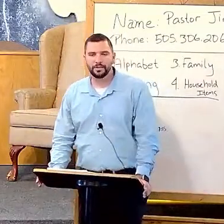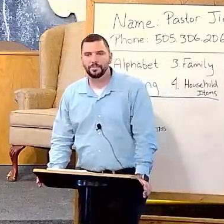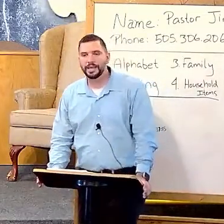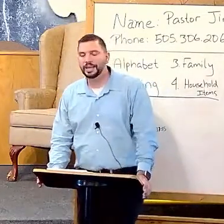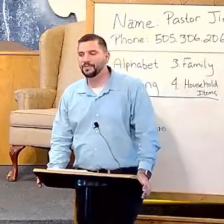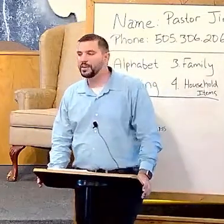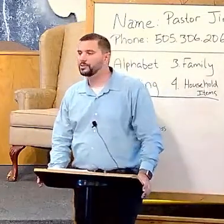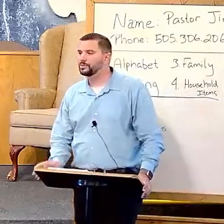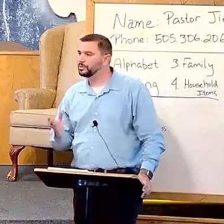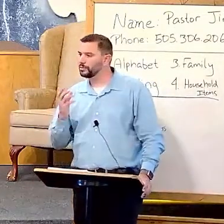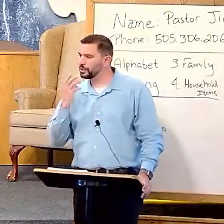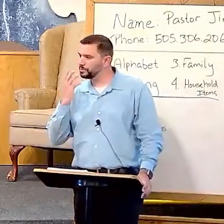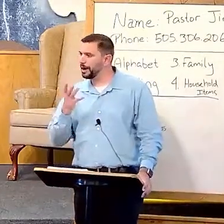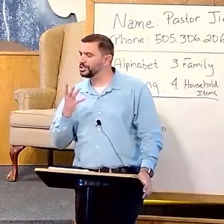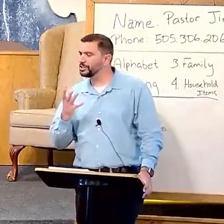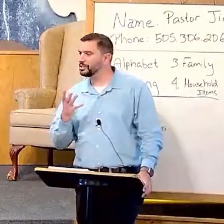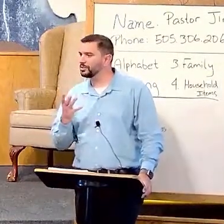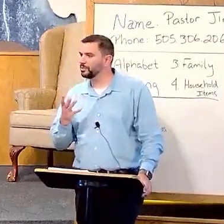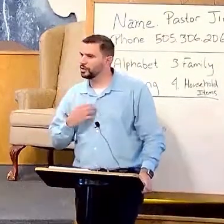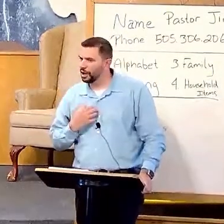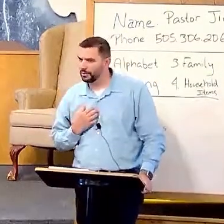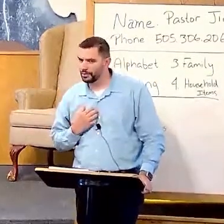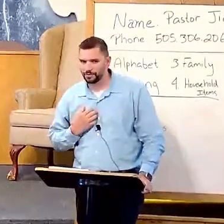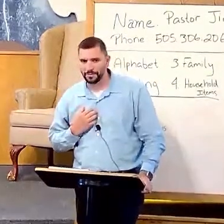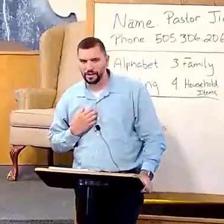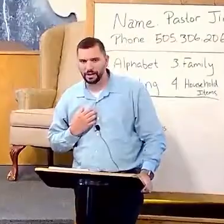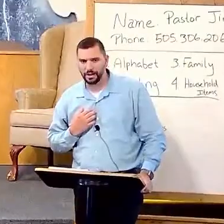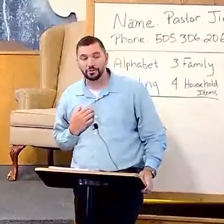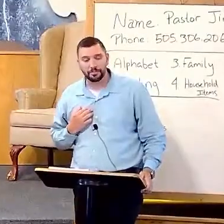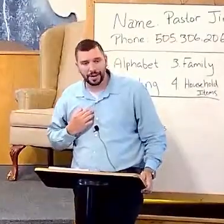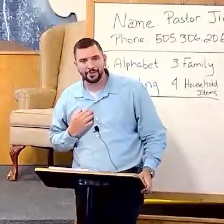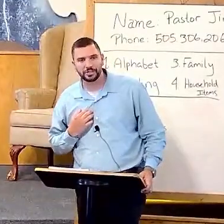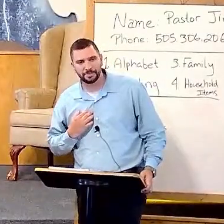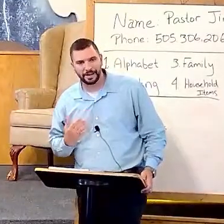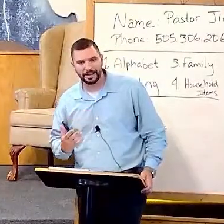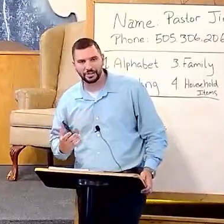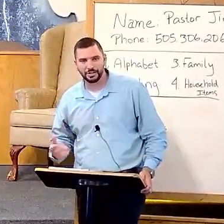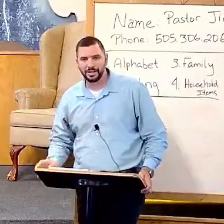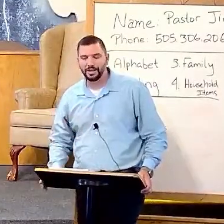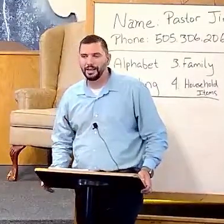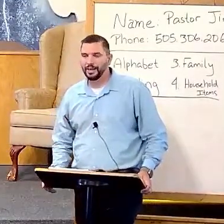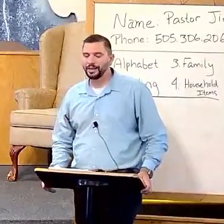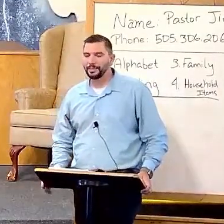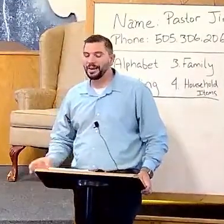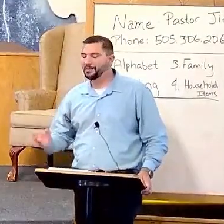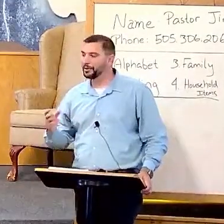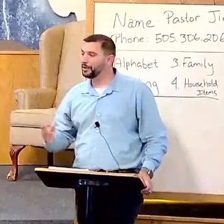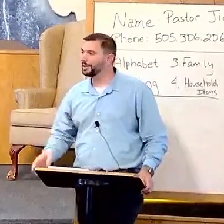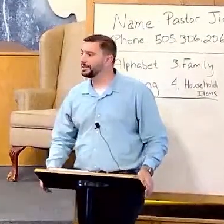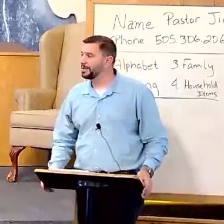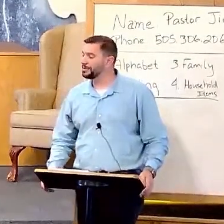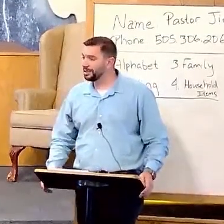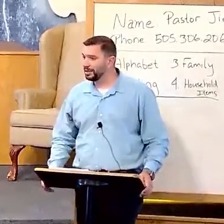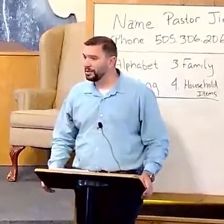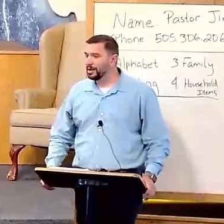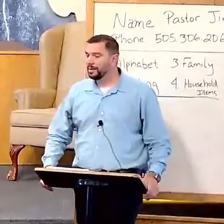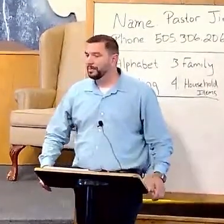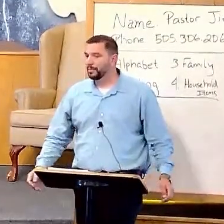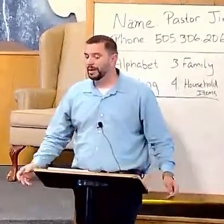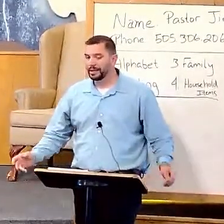making facial responses was awkward for me. I was embarrassed by it. And I'm not very good at them even now, but when I get in a